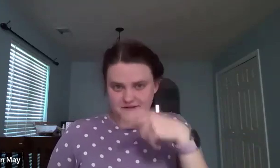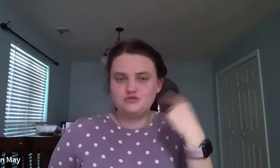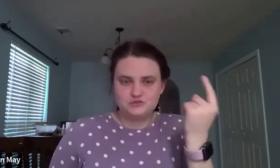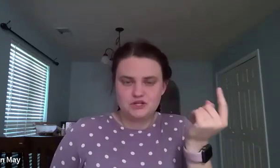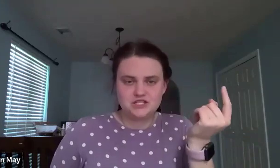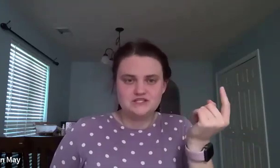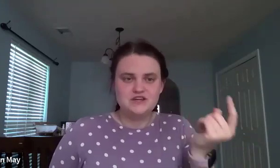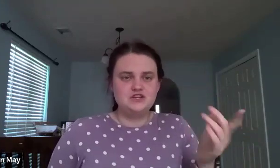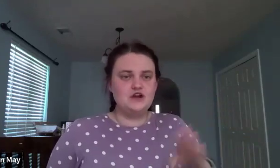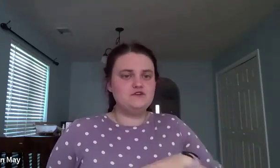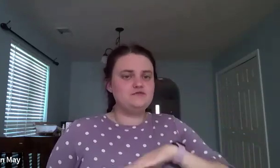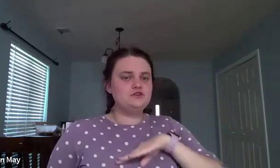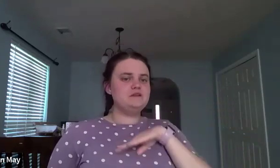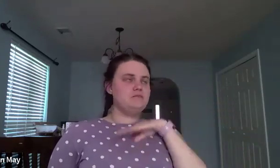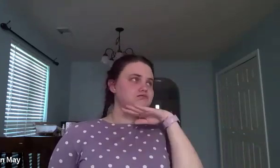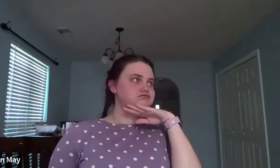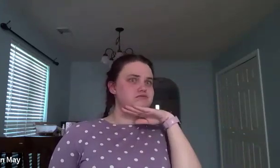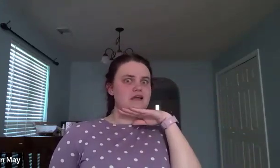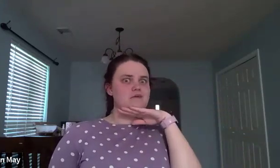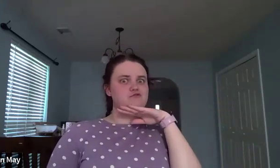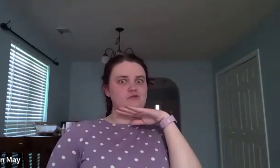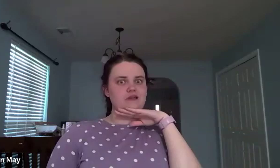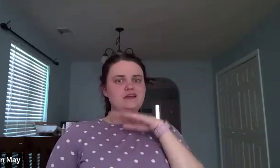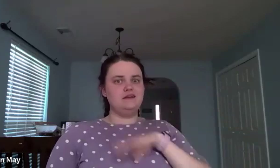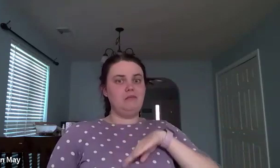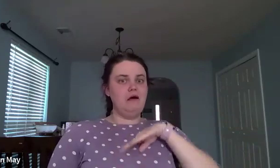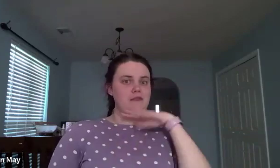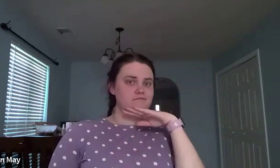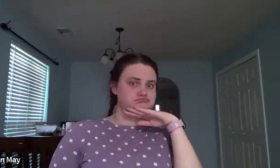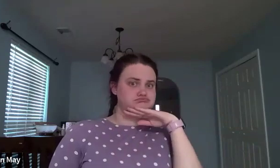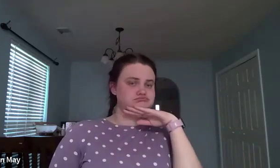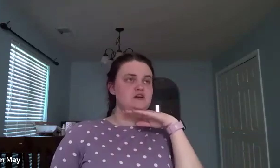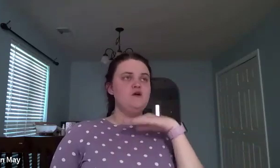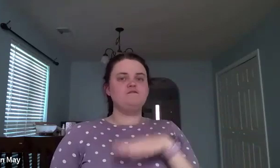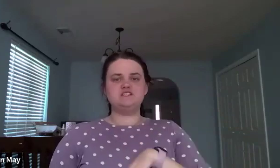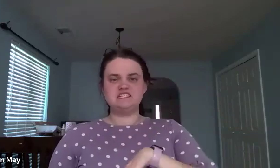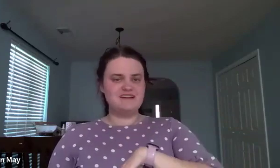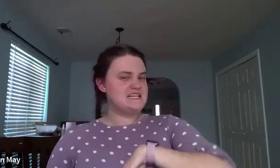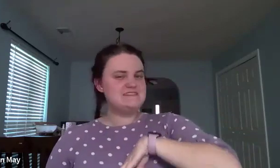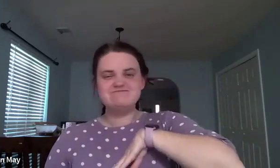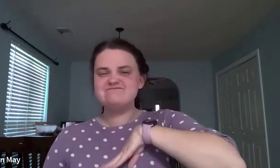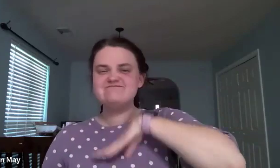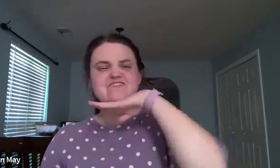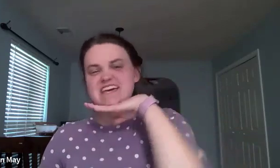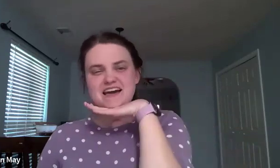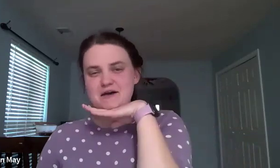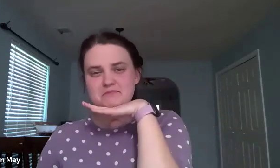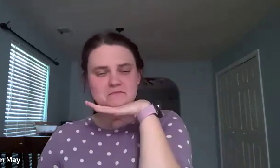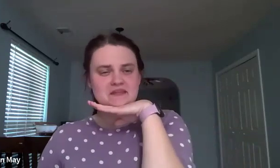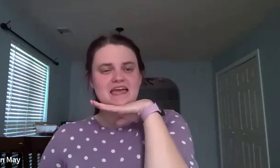facial expressions. If you're full, you'll be like I'm full, like I ate a lot, like, versus I am fed up. And